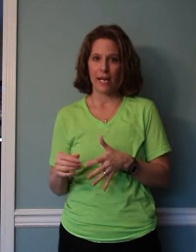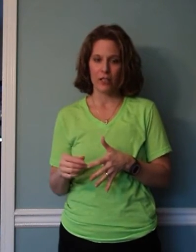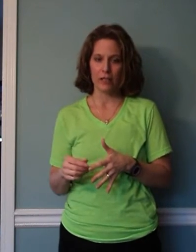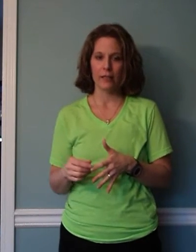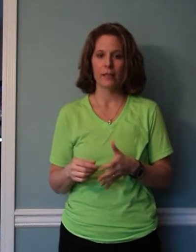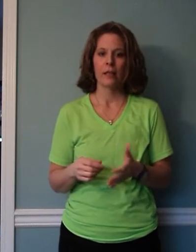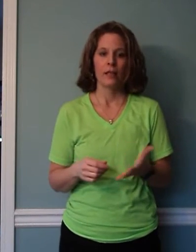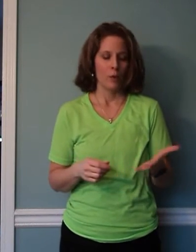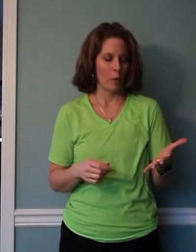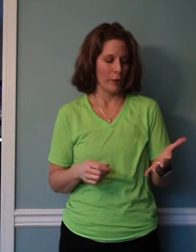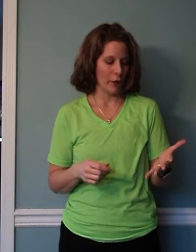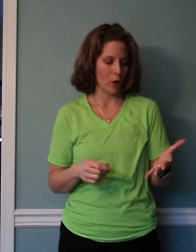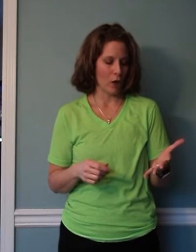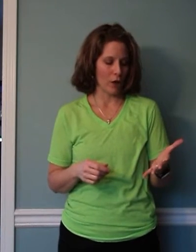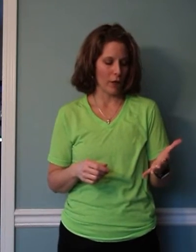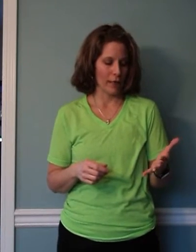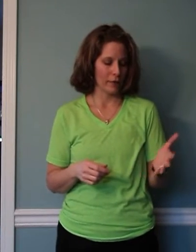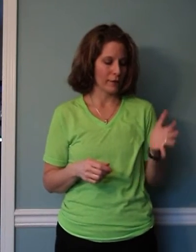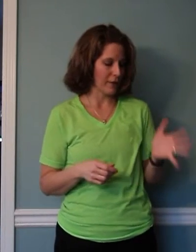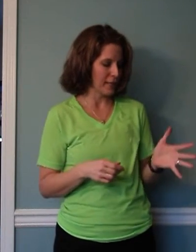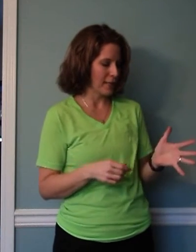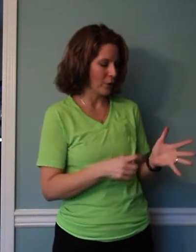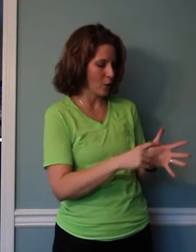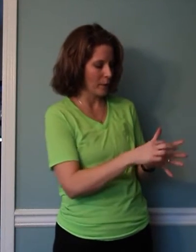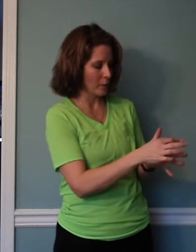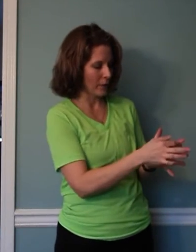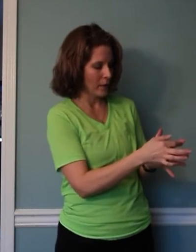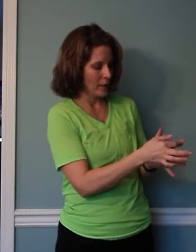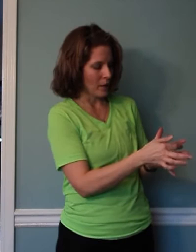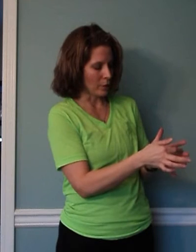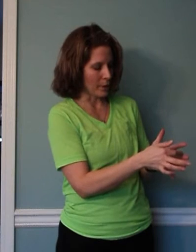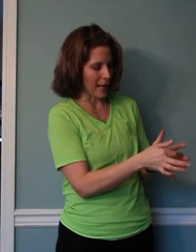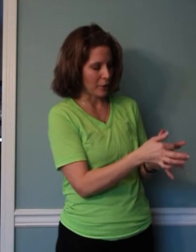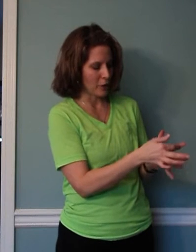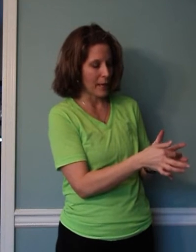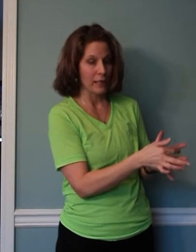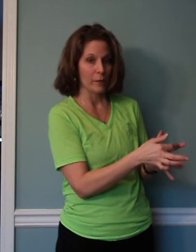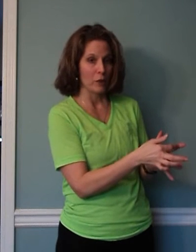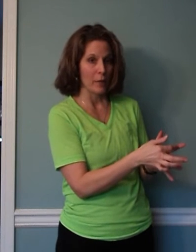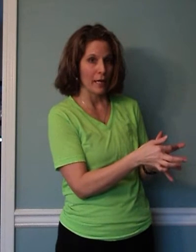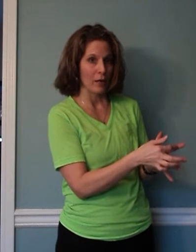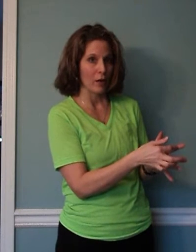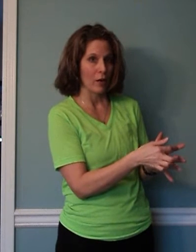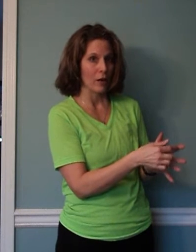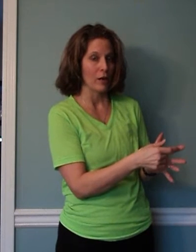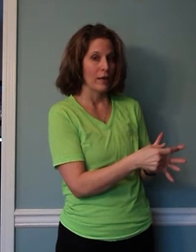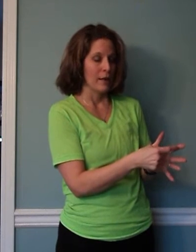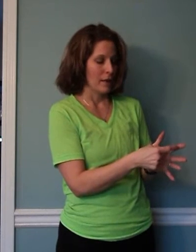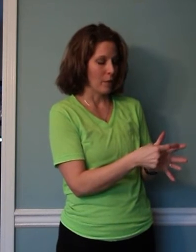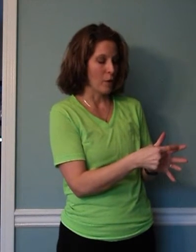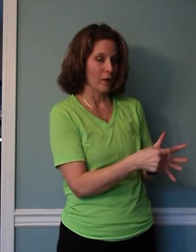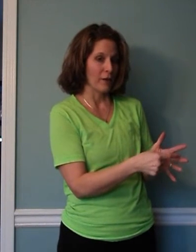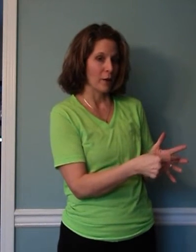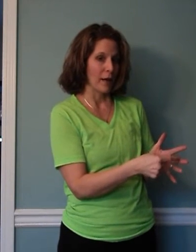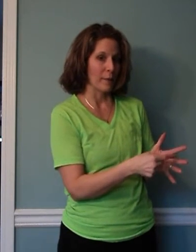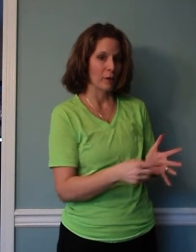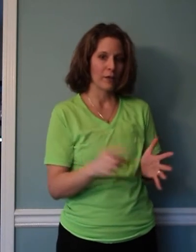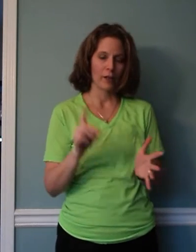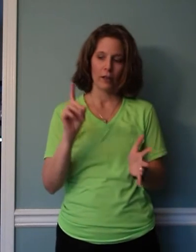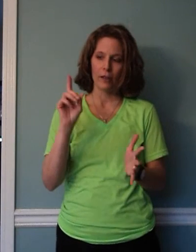ages, we'll put our left hand open with a little bit of extra space in between our pointer finger and middle finger, and